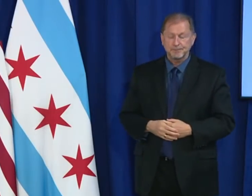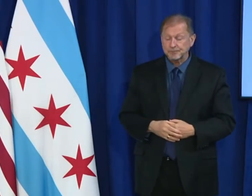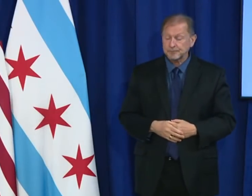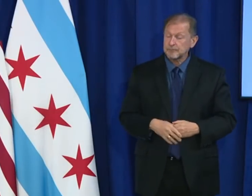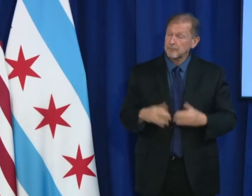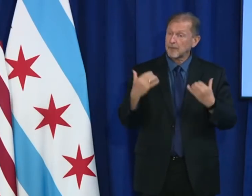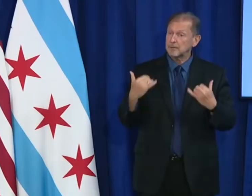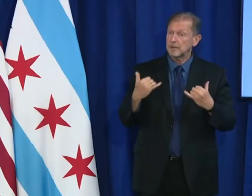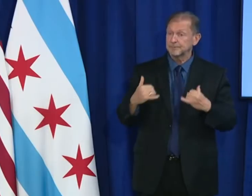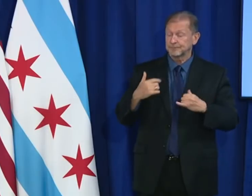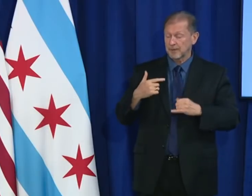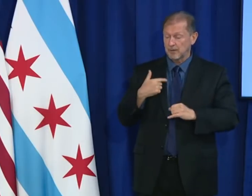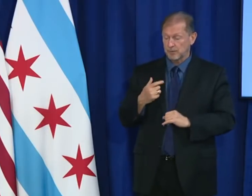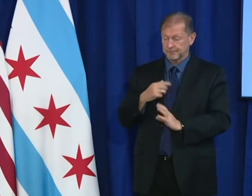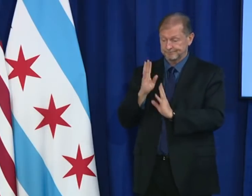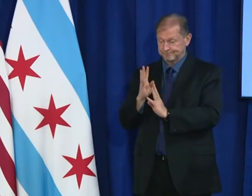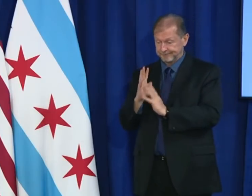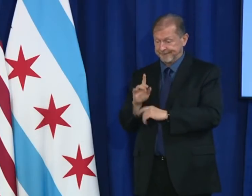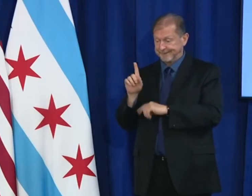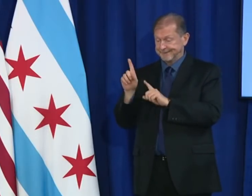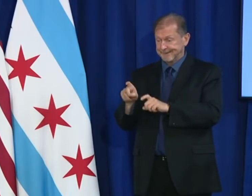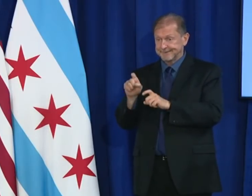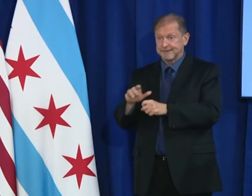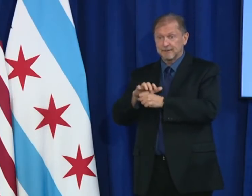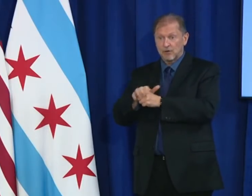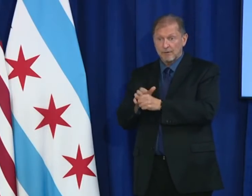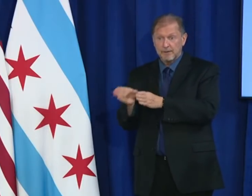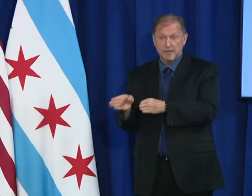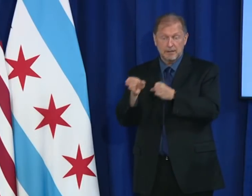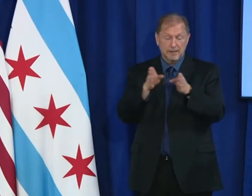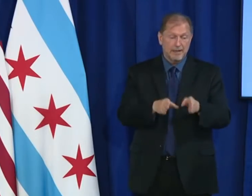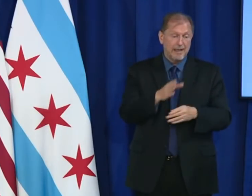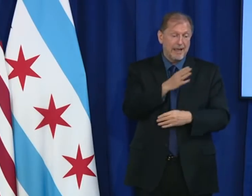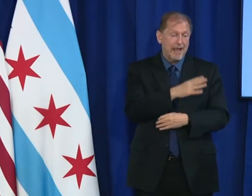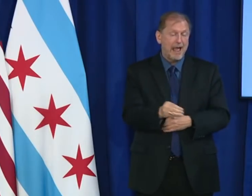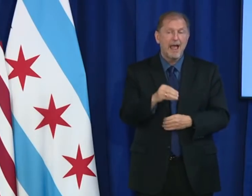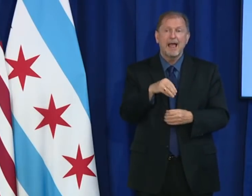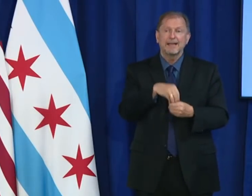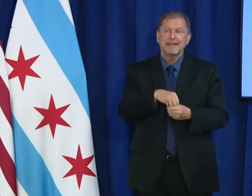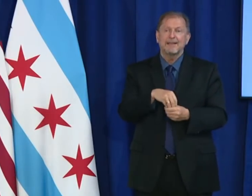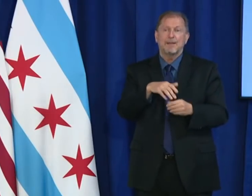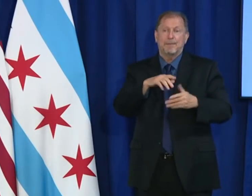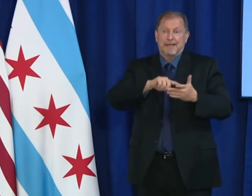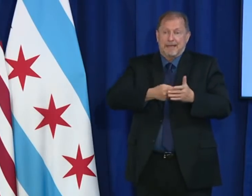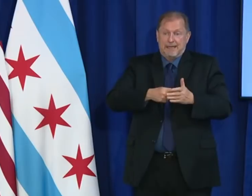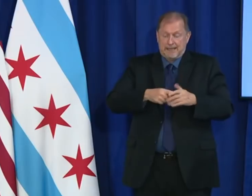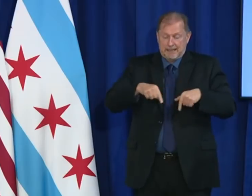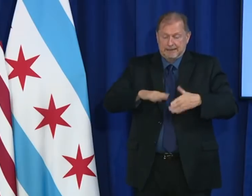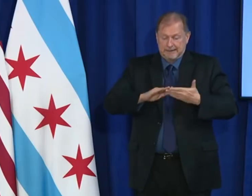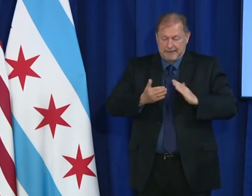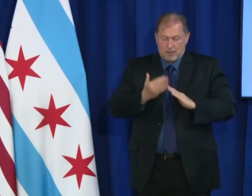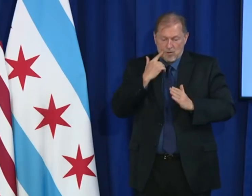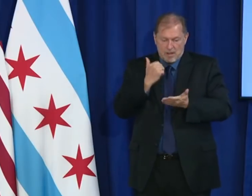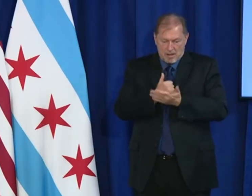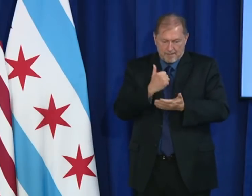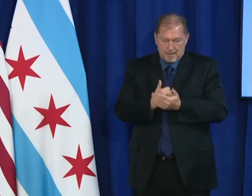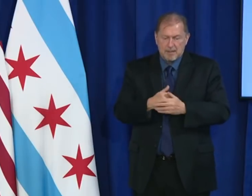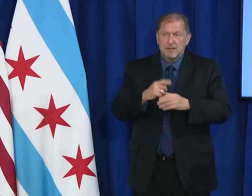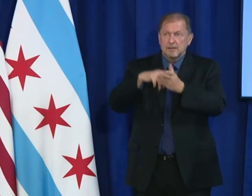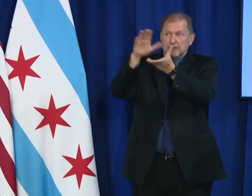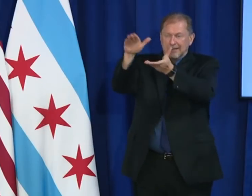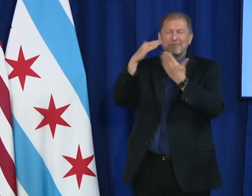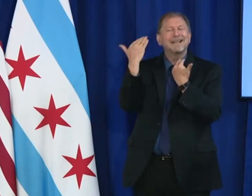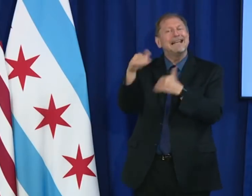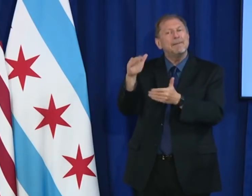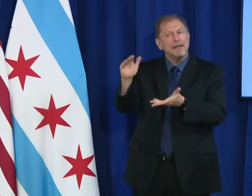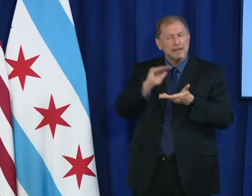Similarly for vaccine, probably early on, we will be playing more of a significant role in this, but as more and more COVID vaccine is